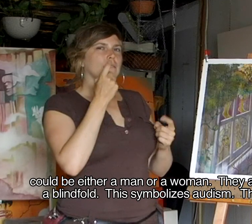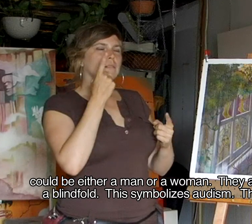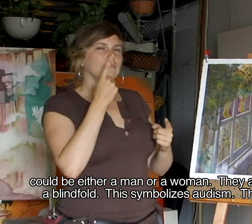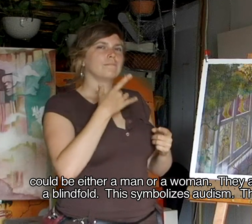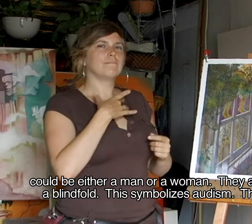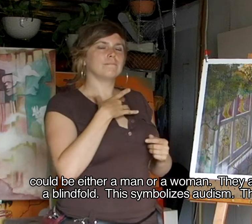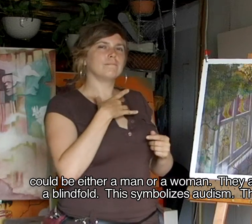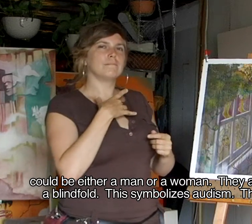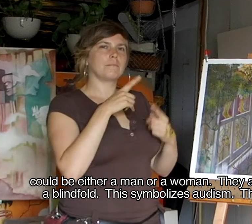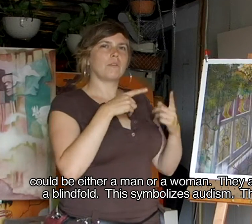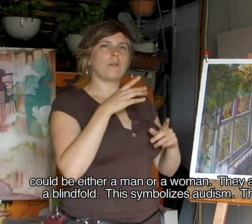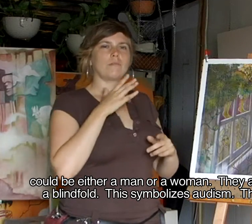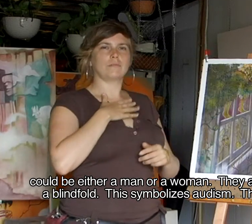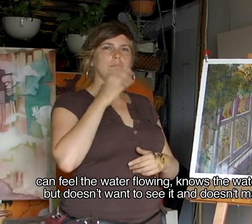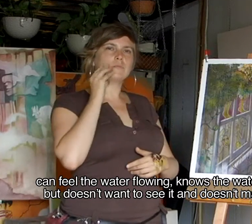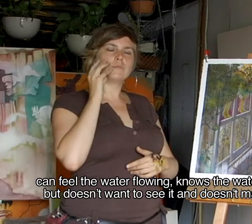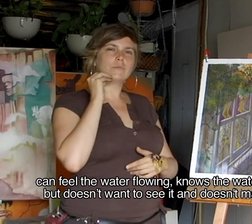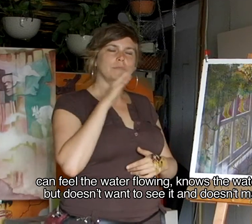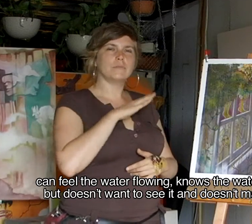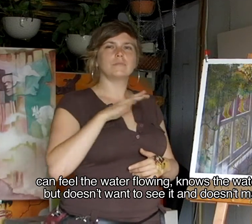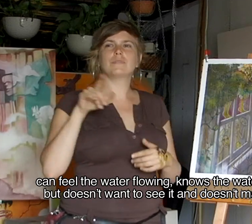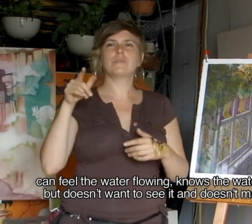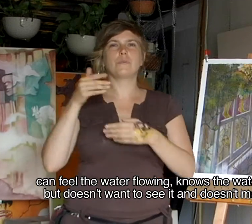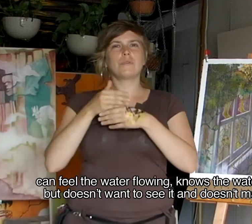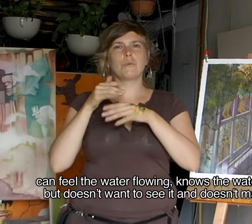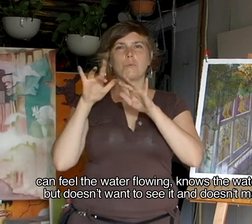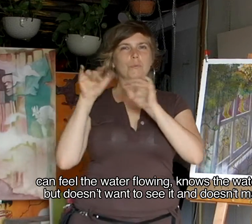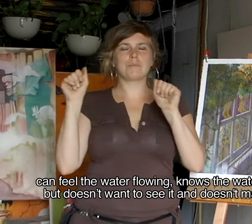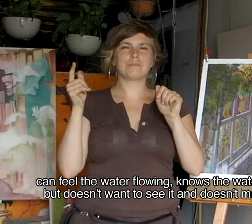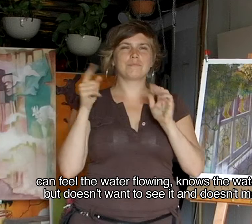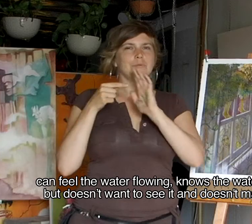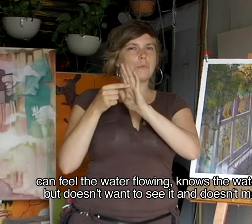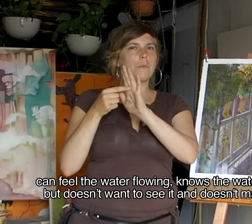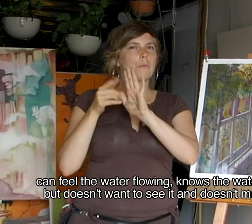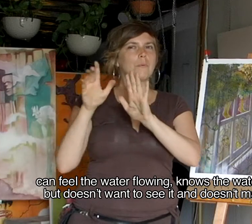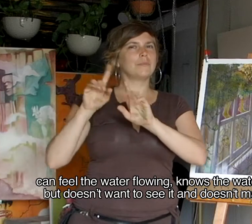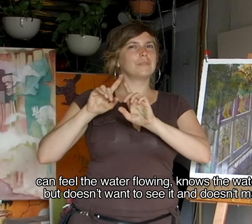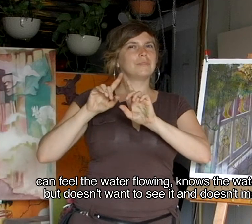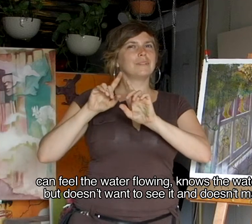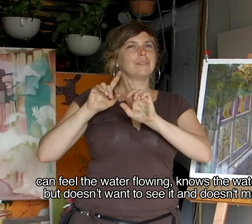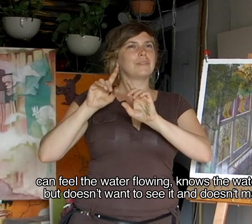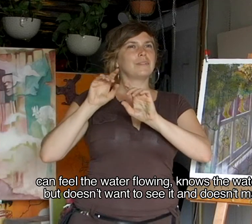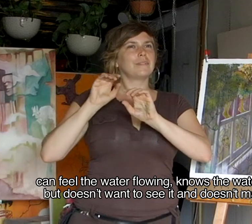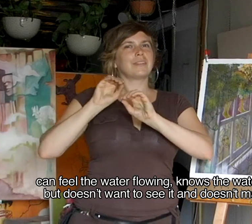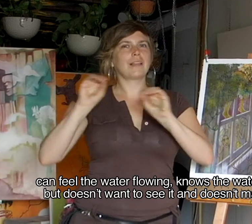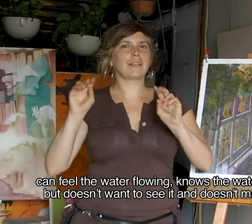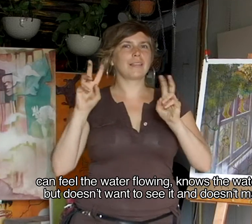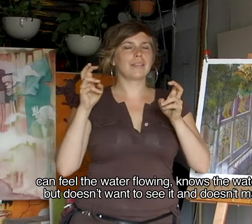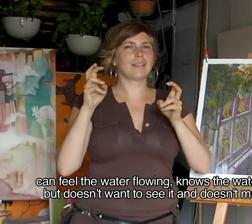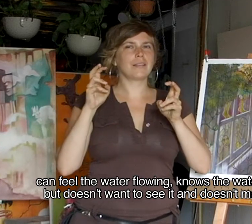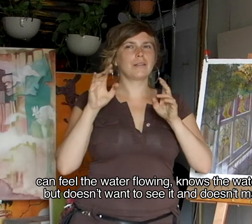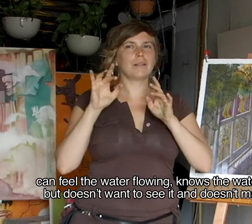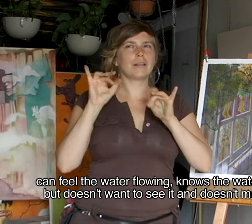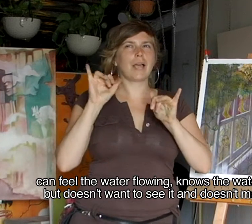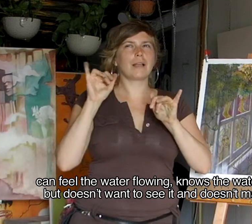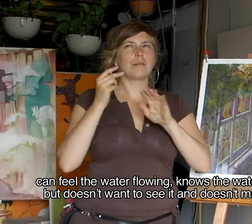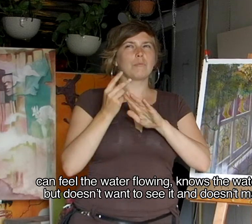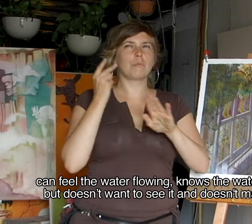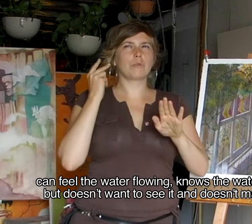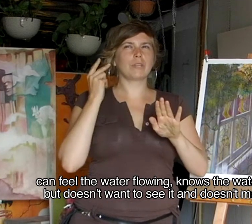wearing a blindfold. This symbolizes autism. The figure can feel the water flowing, knows